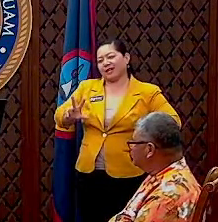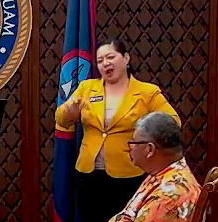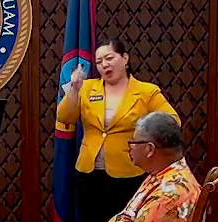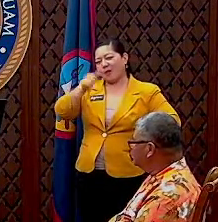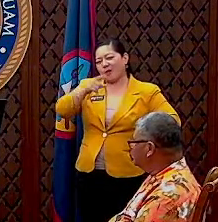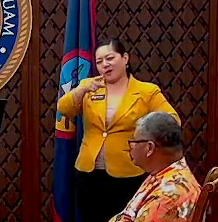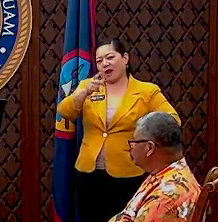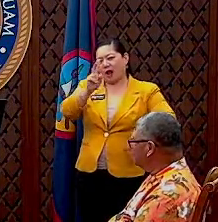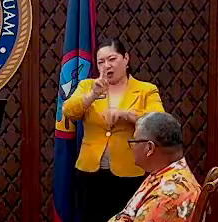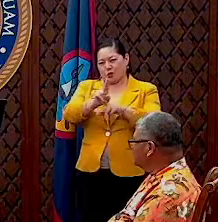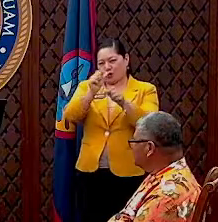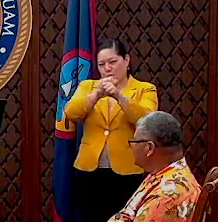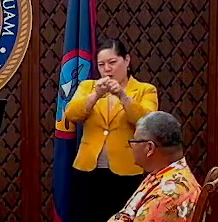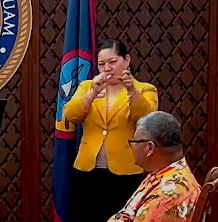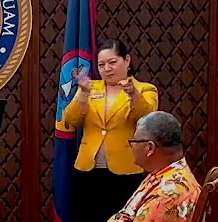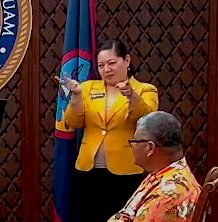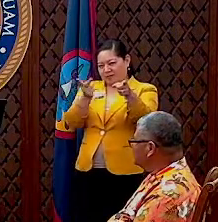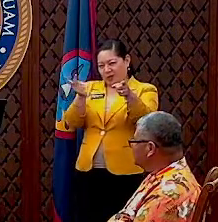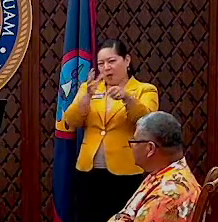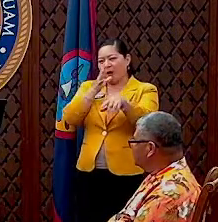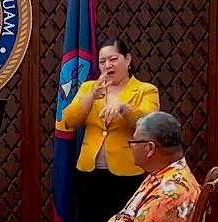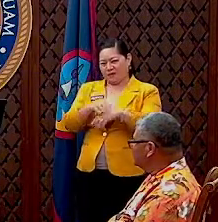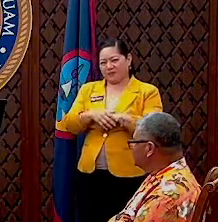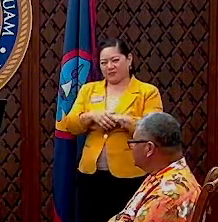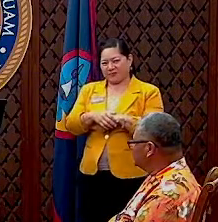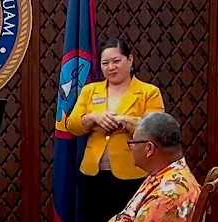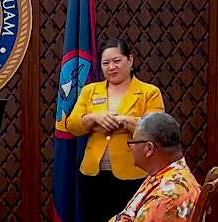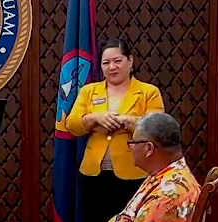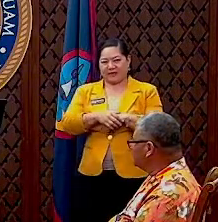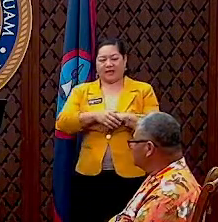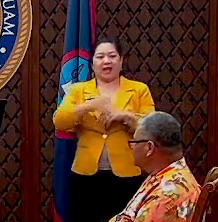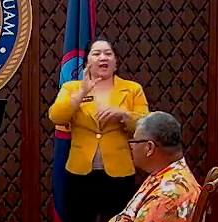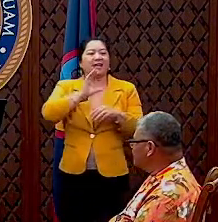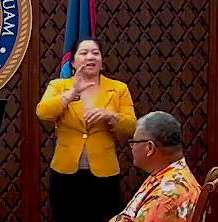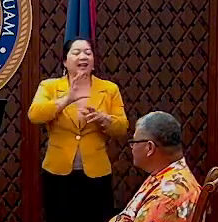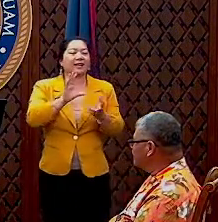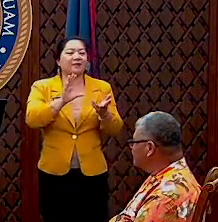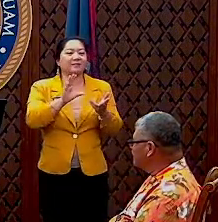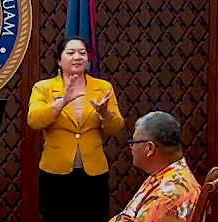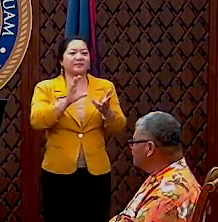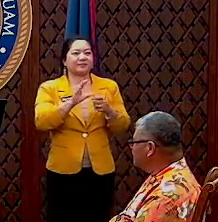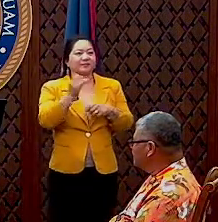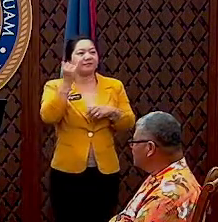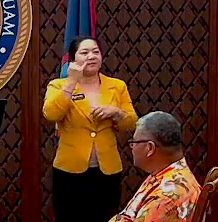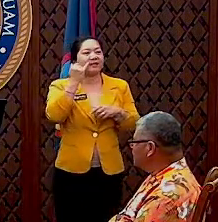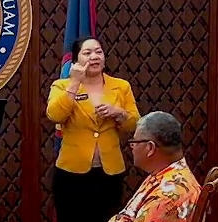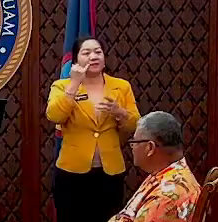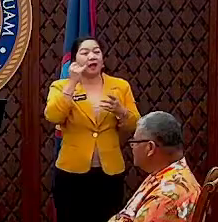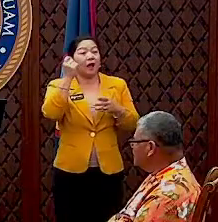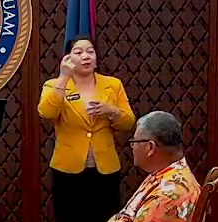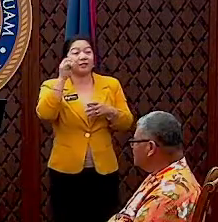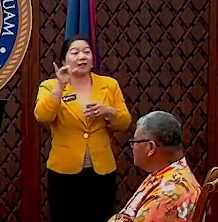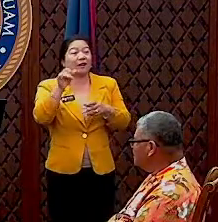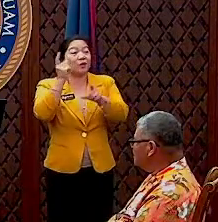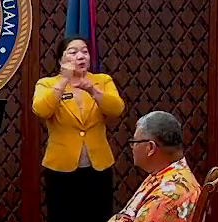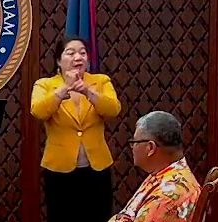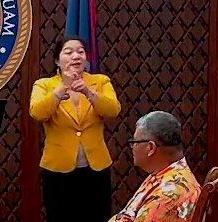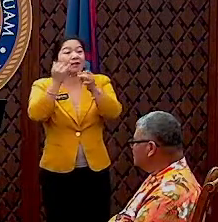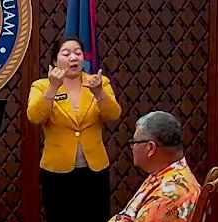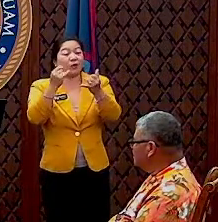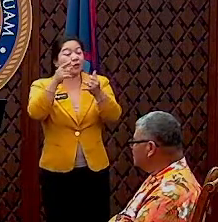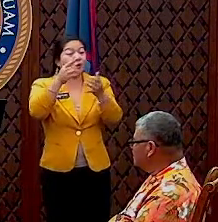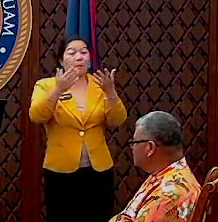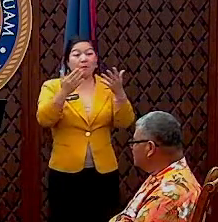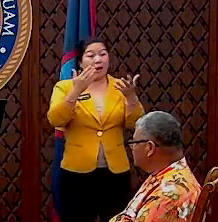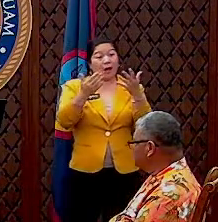Because I used to work with Trish. And so Caleb, if I'm understanding correctly, you